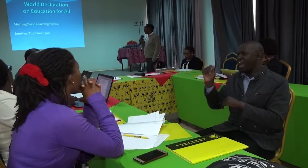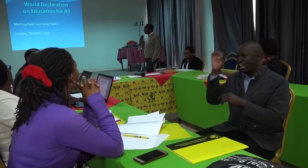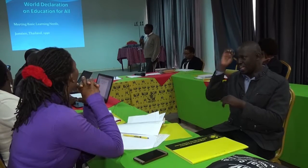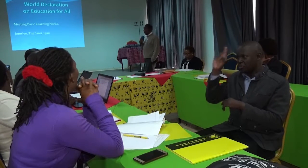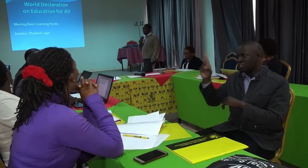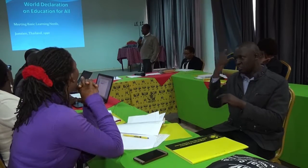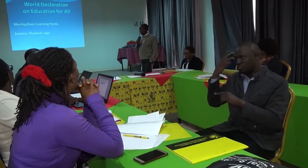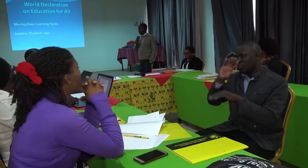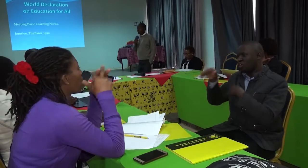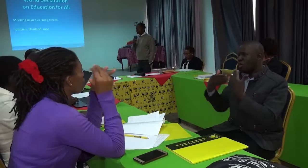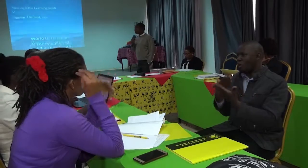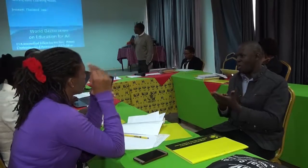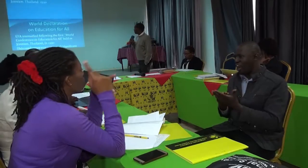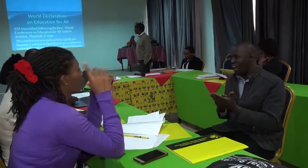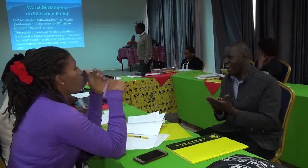out of that meeting.